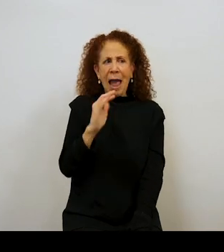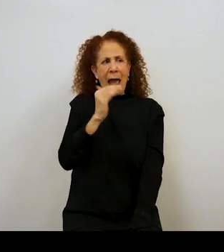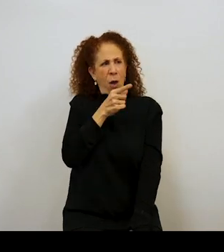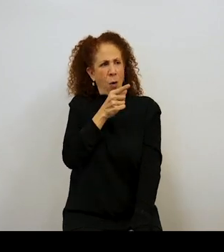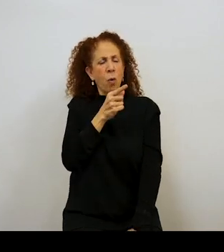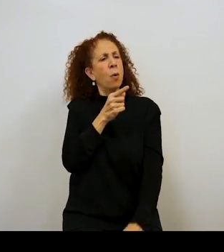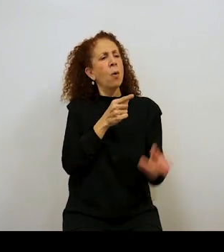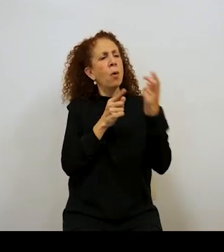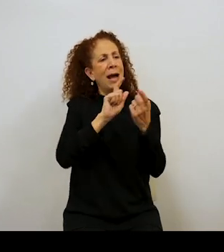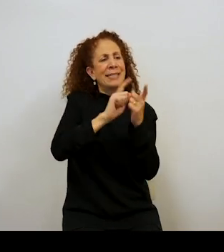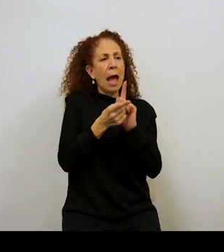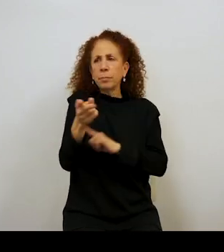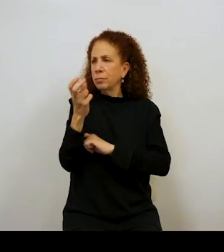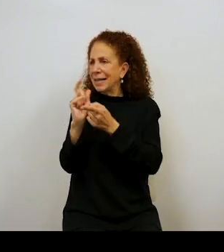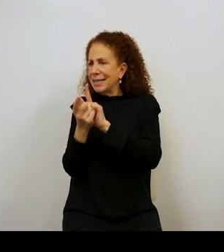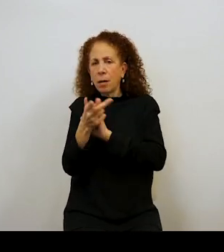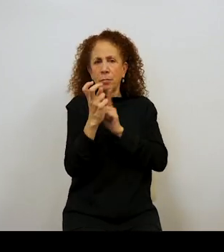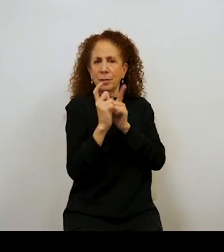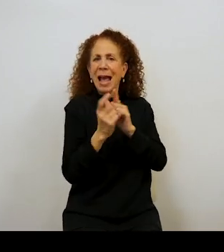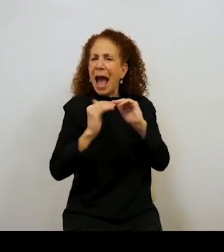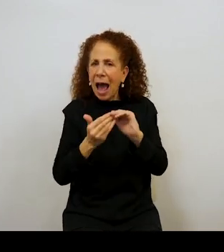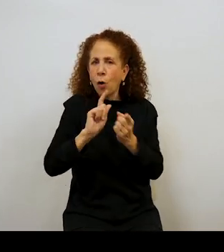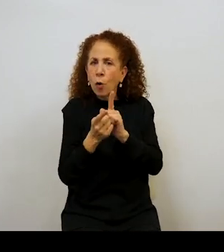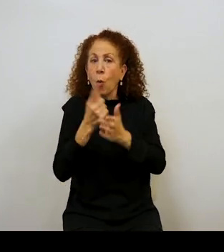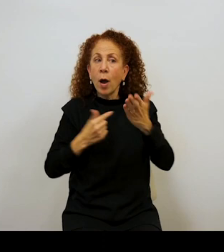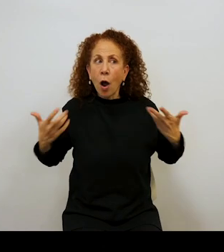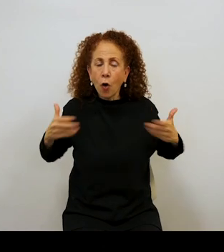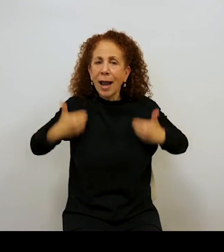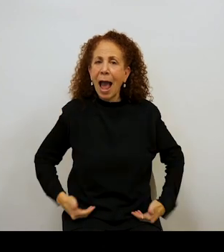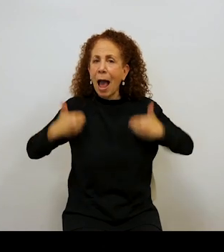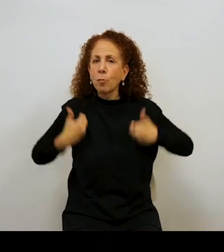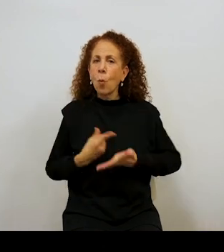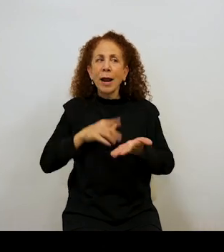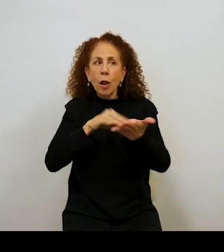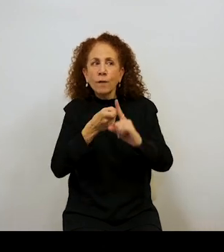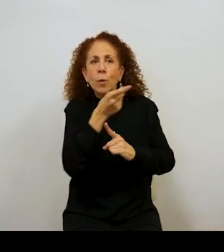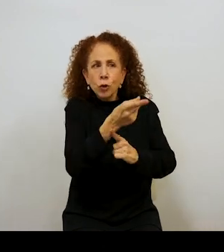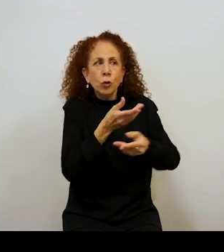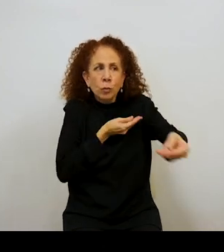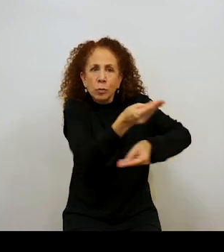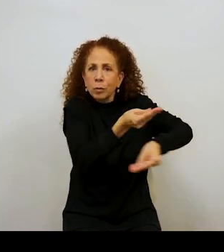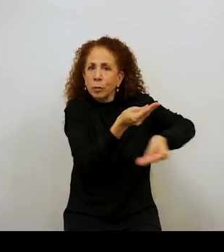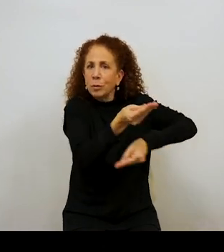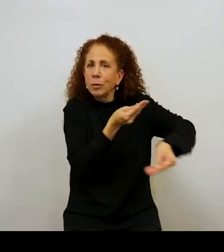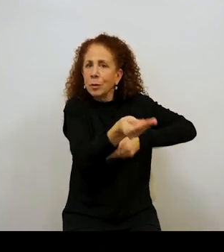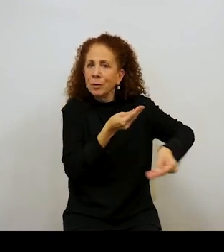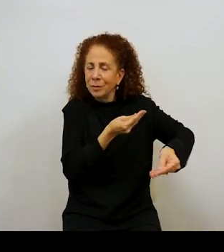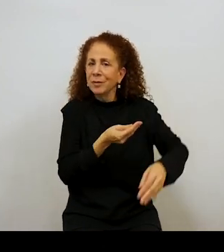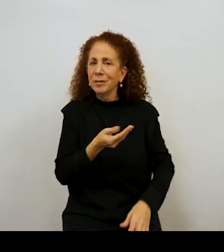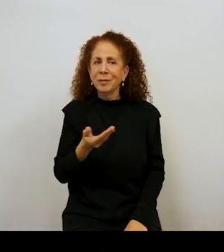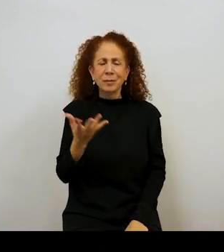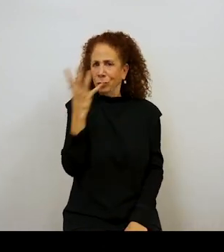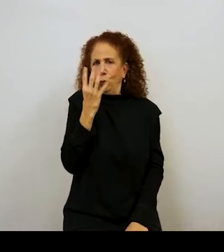to you? Mm-hmm. How can I take from you? How can you augment what I already am? What can I learn from you? Mm-hmm. And so for me, there's